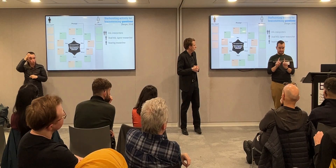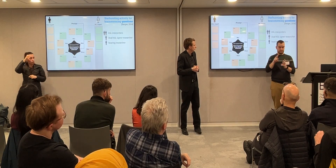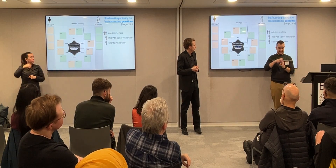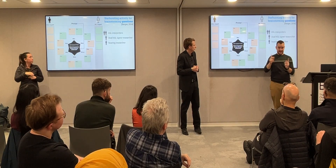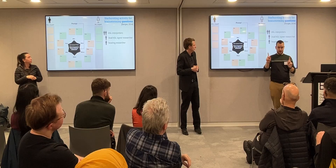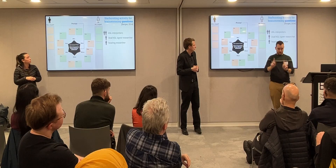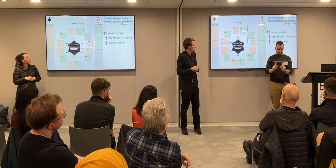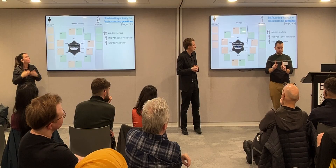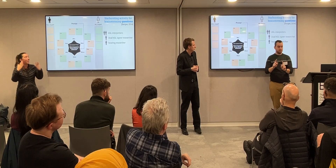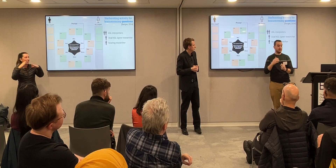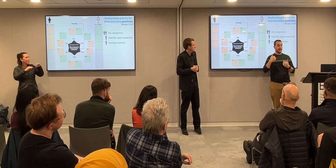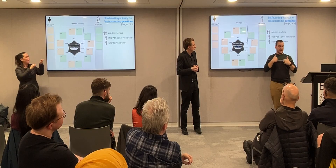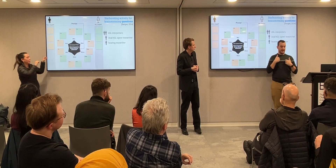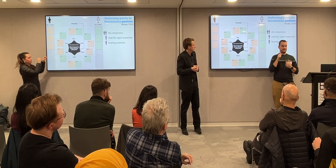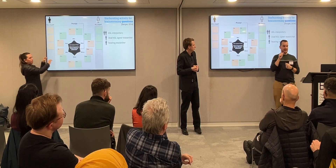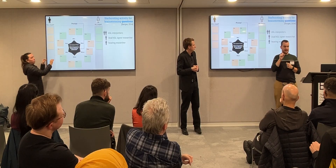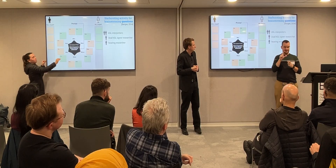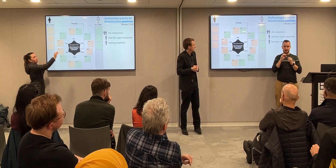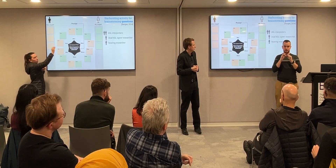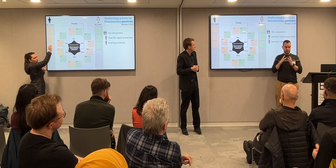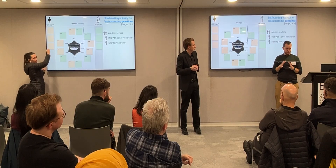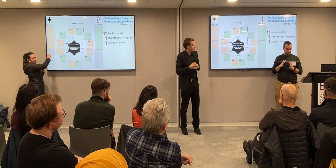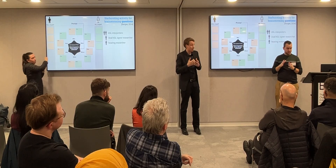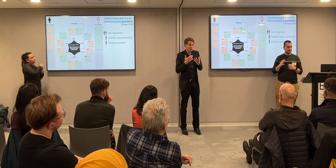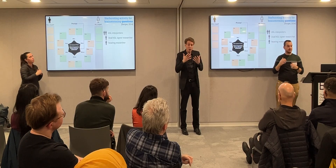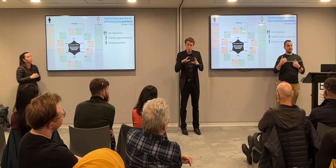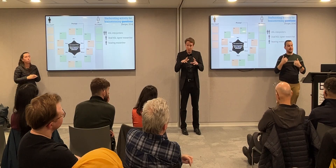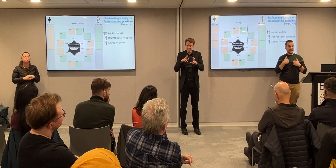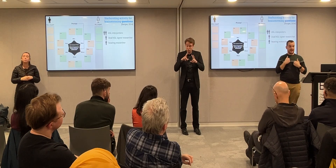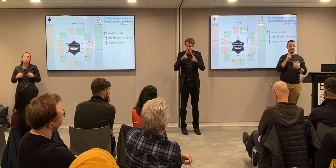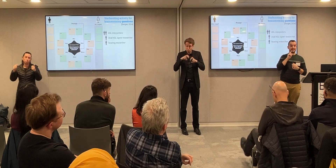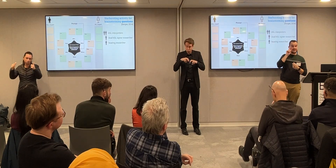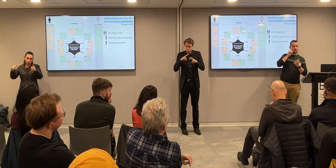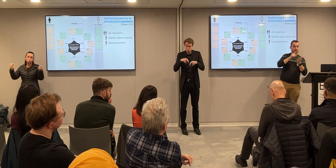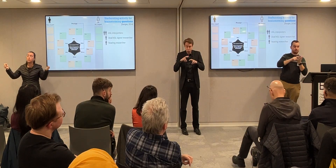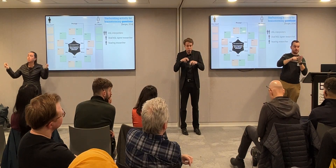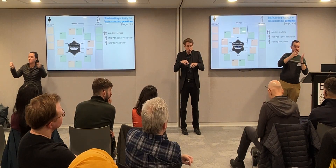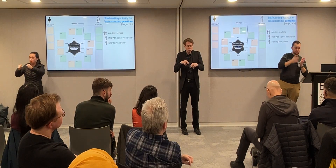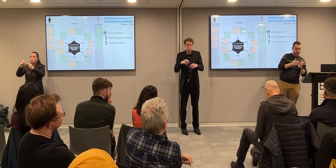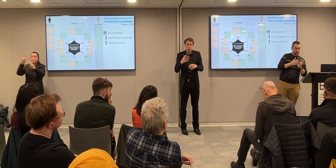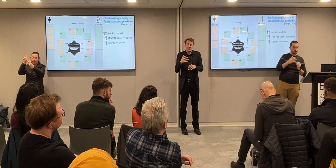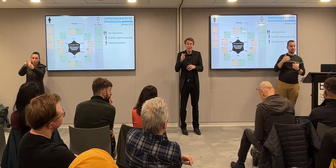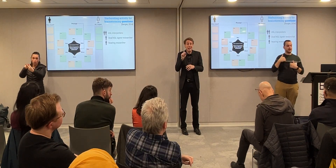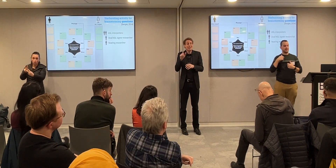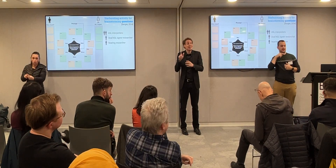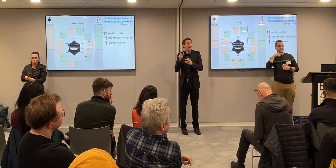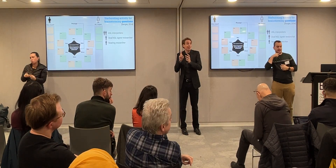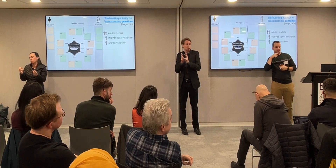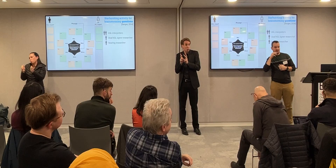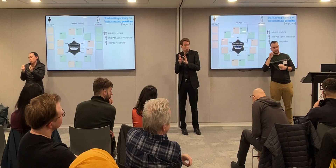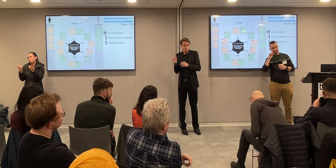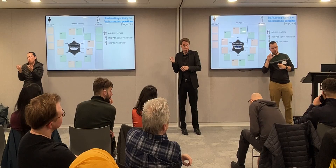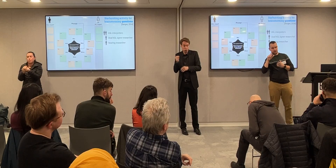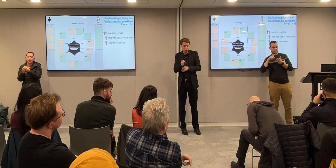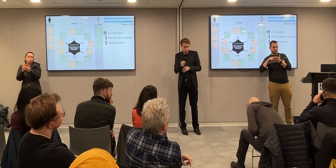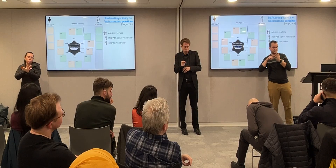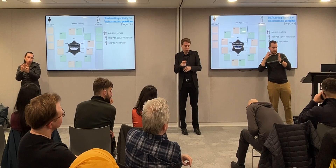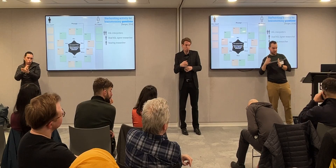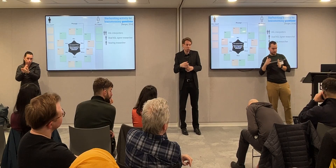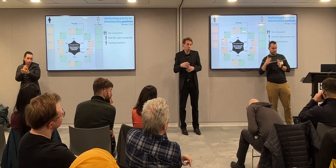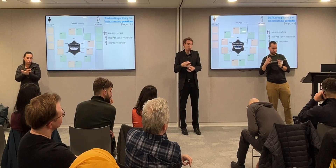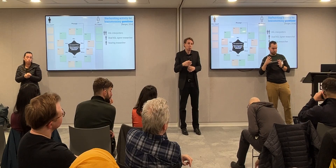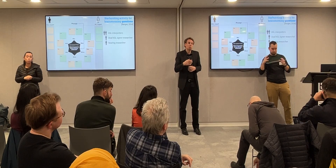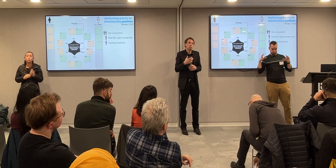So I ran this study. They were paired up, and we had ASL interpreters available. And the deaf researchers would be paired with